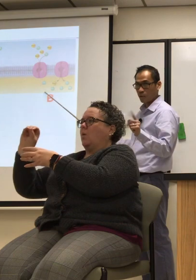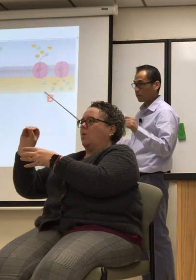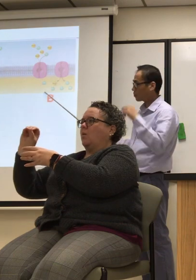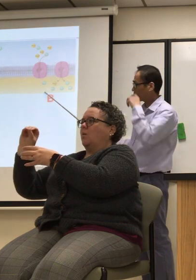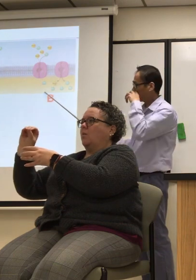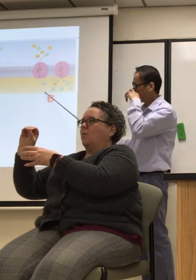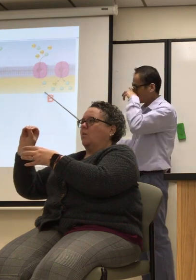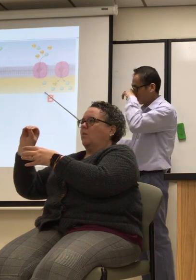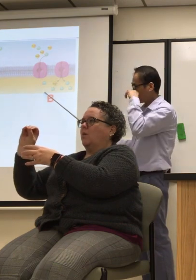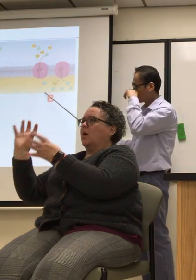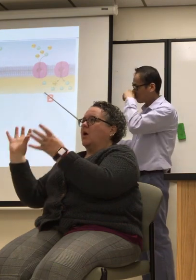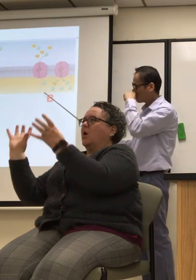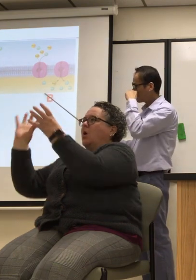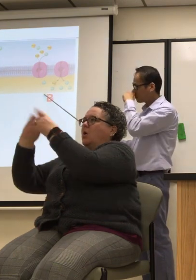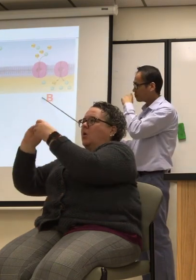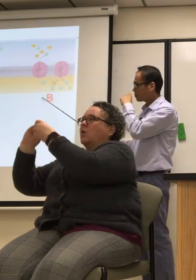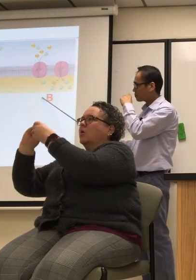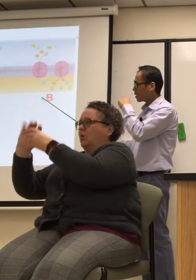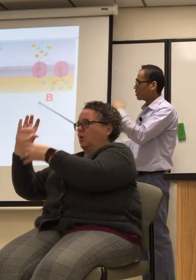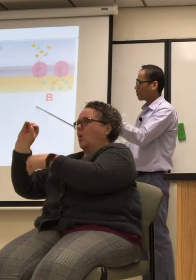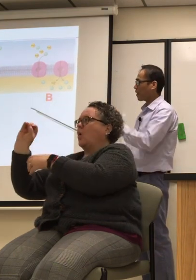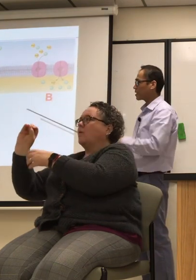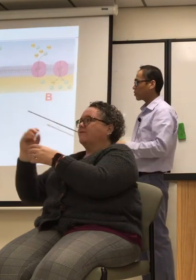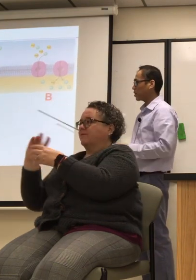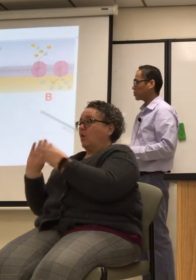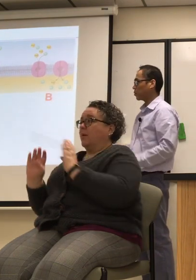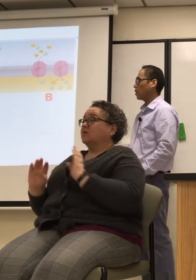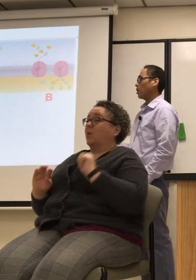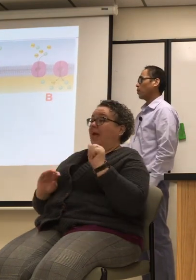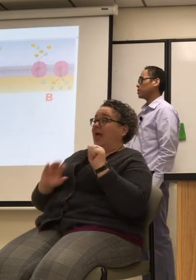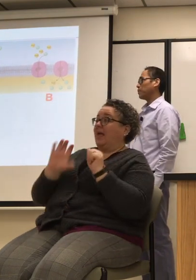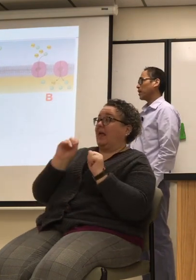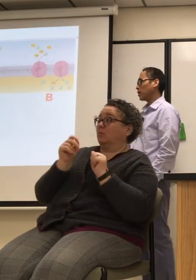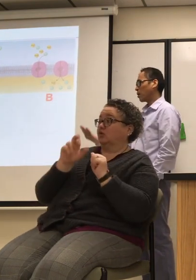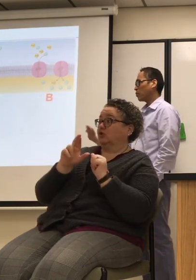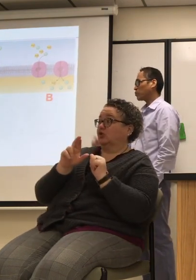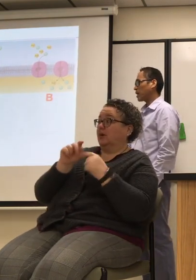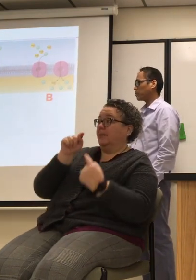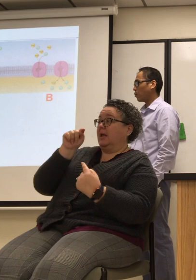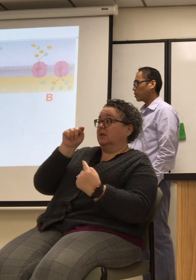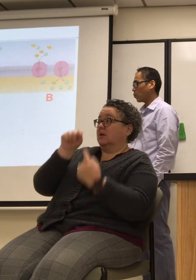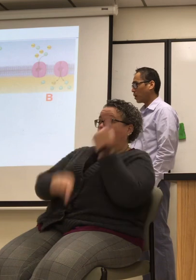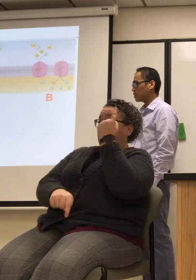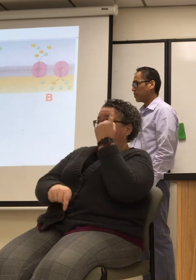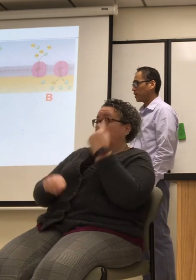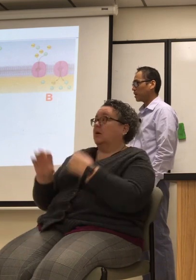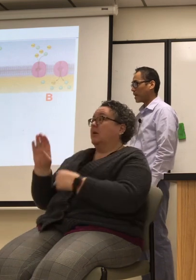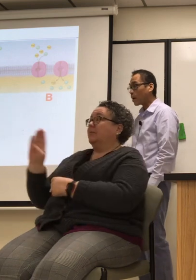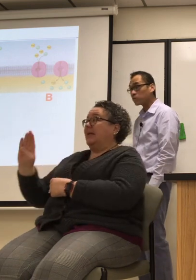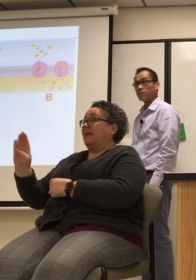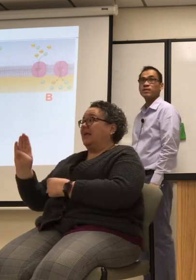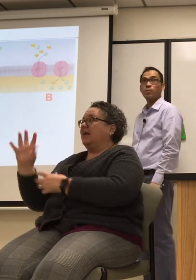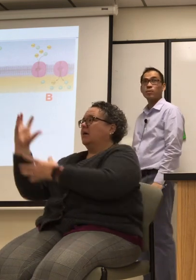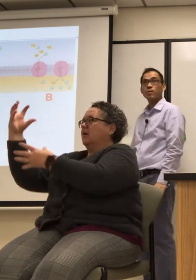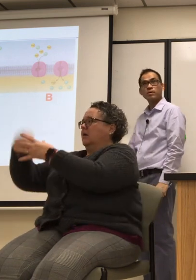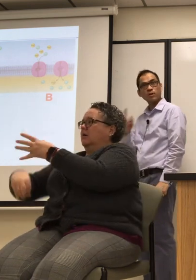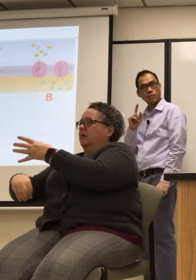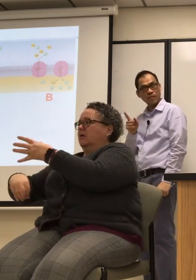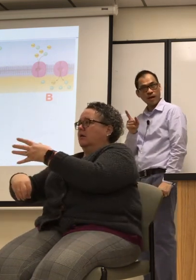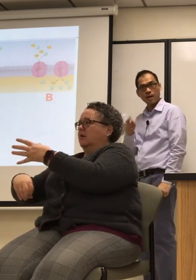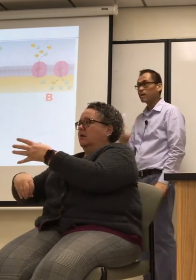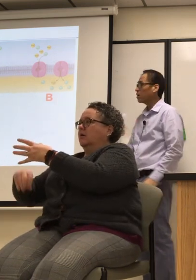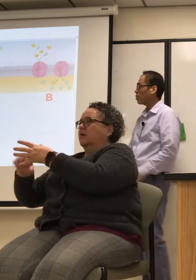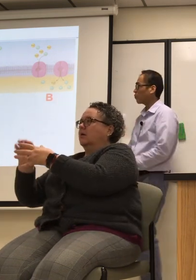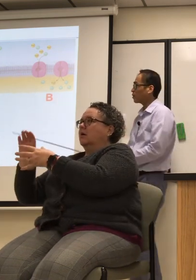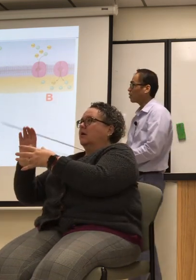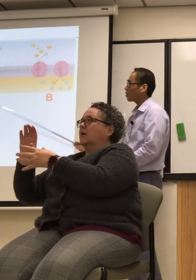co-transporter. Okay. Now the last question, What is being co-transported? What is being counter-transported? We'll start